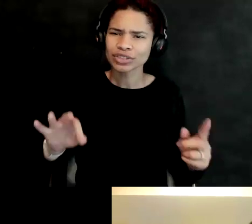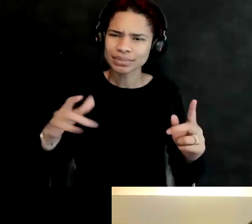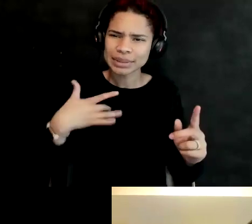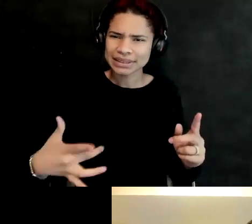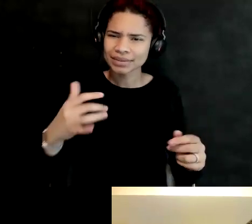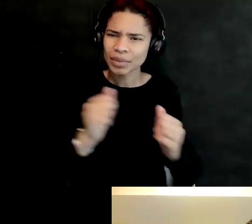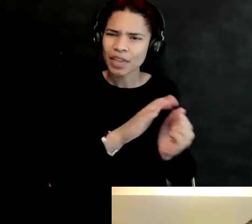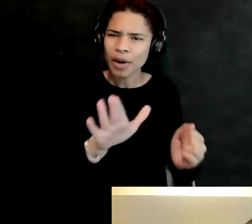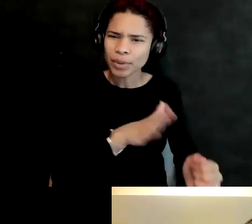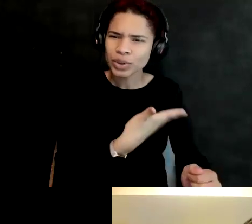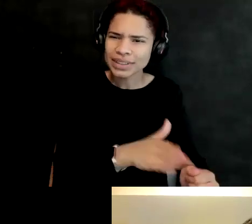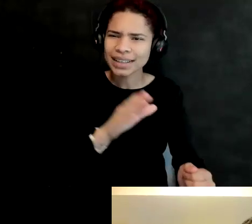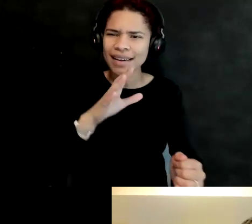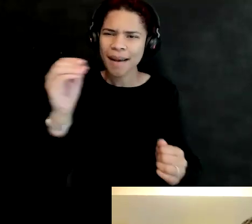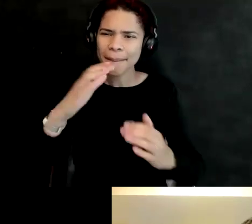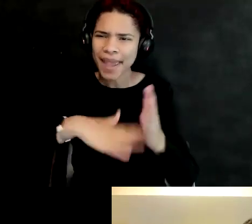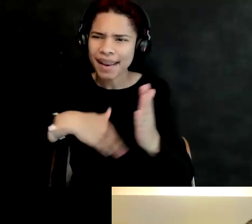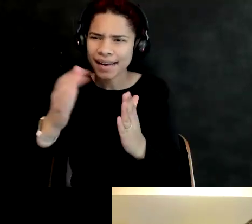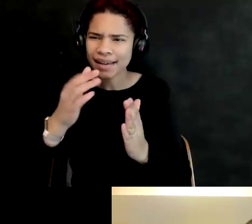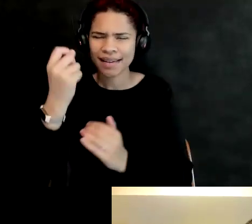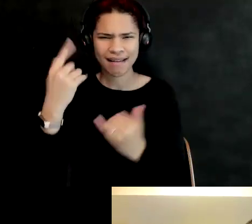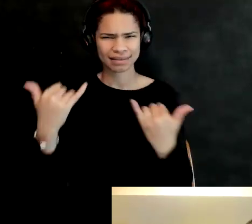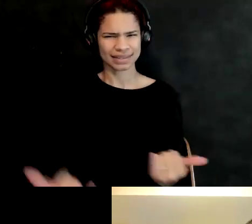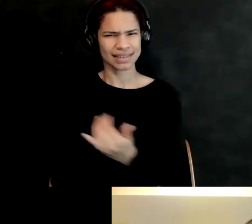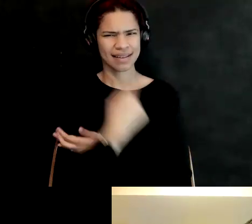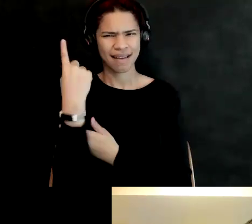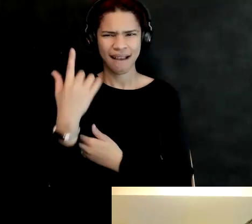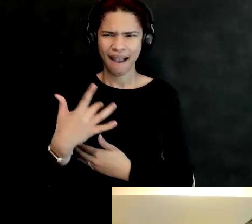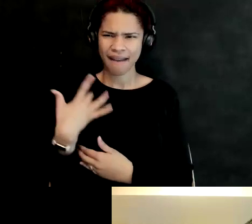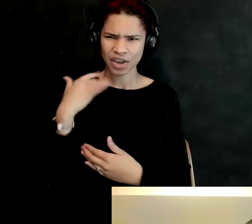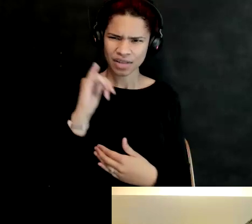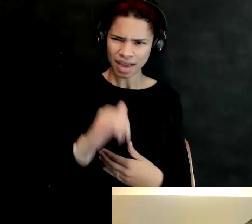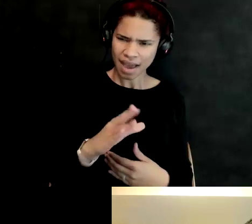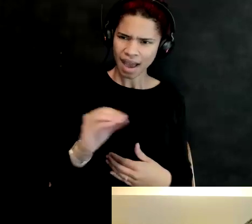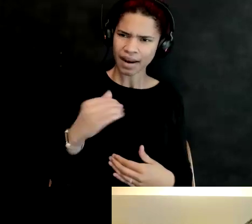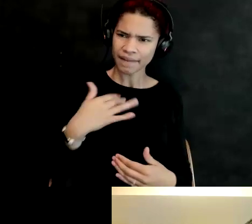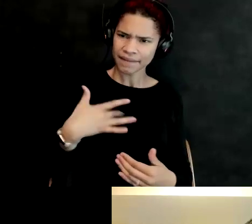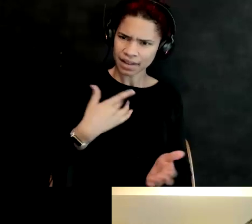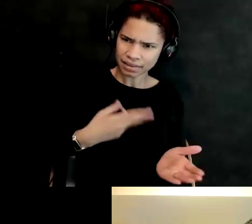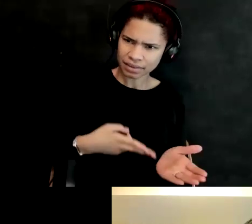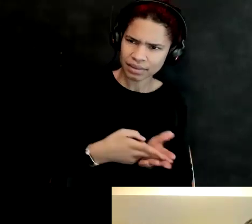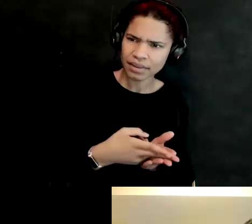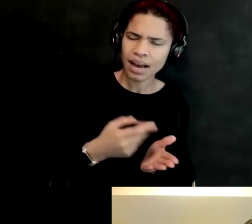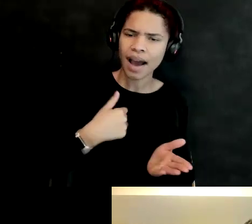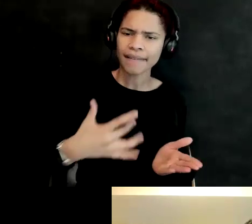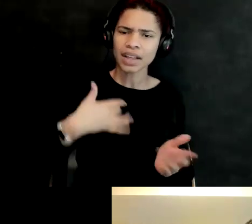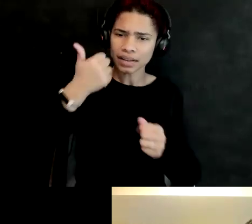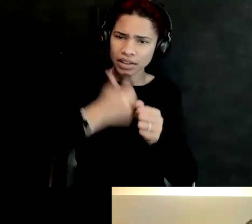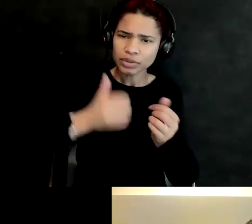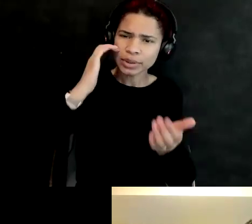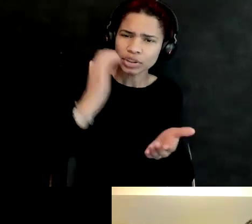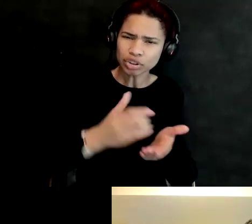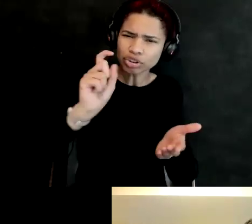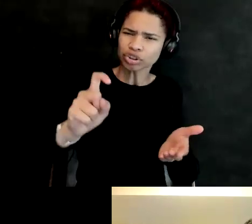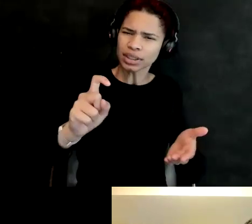thing. But these artists nowadays, I feel this way, and I'm very sincere about this. I think that every picture should tell